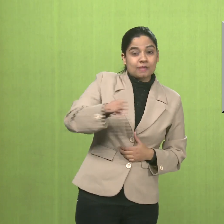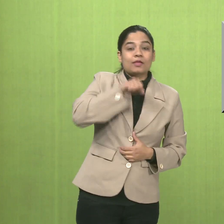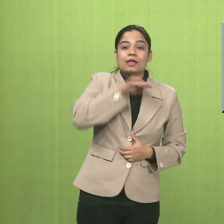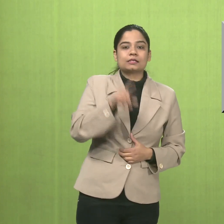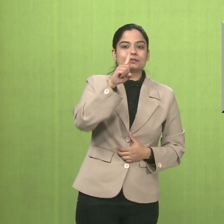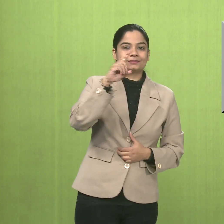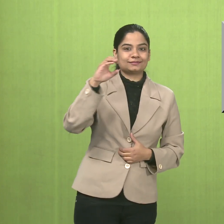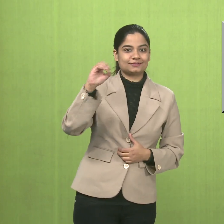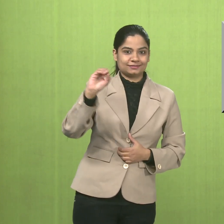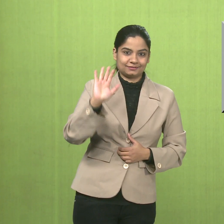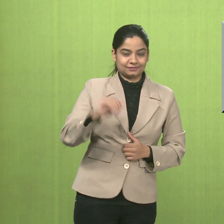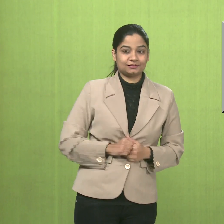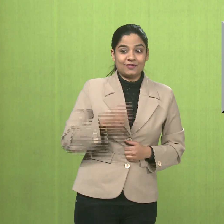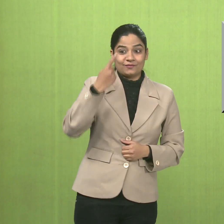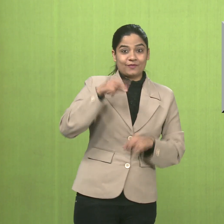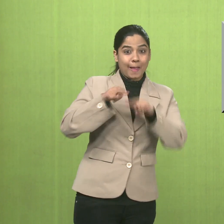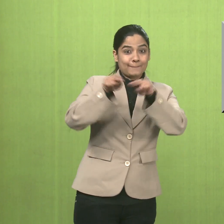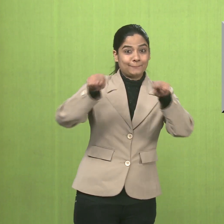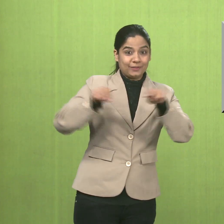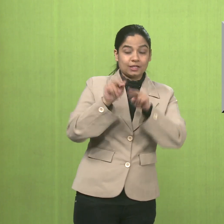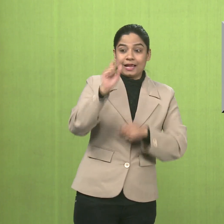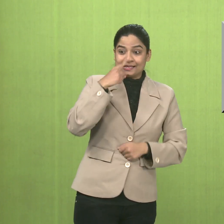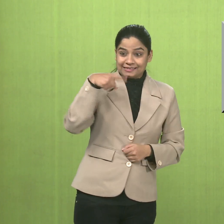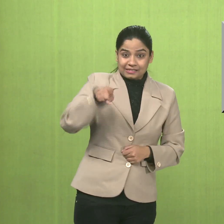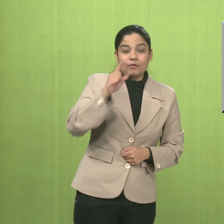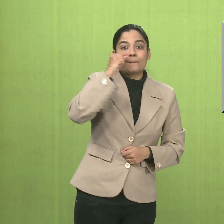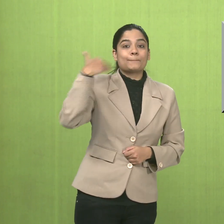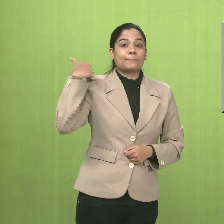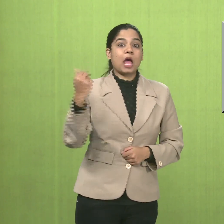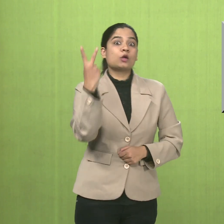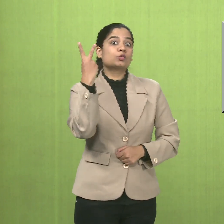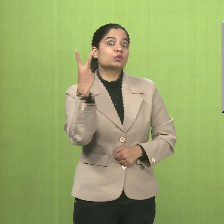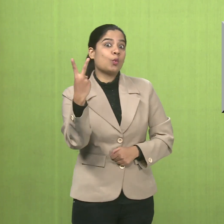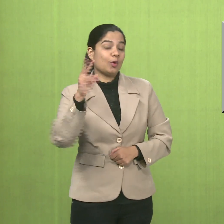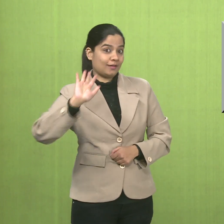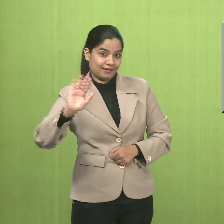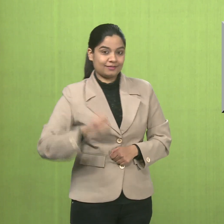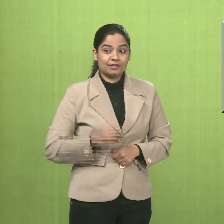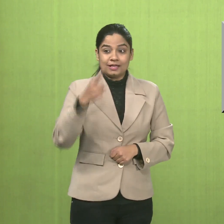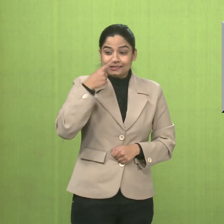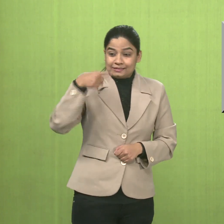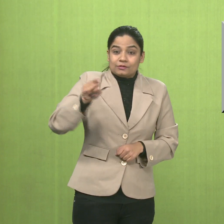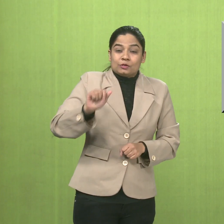Seema is 10 years old. Her family, she has 2